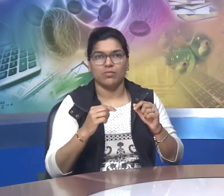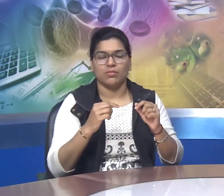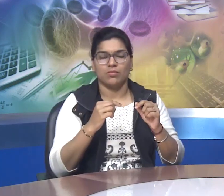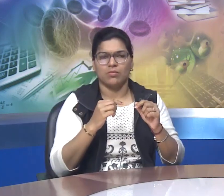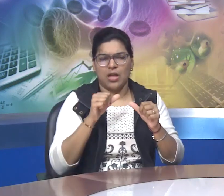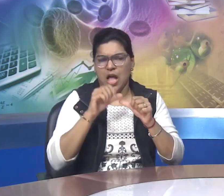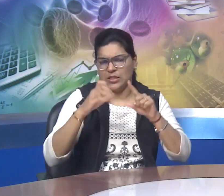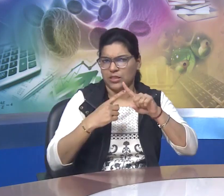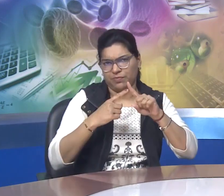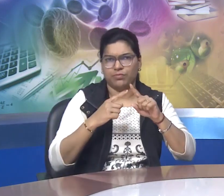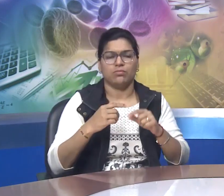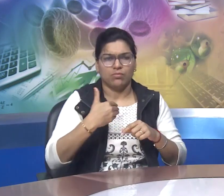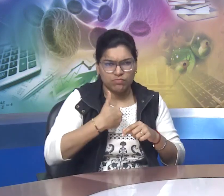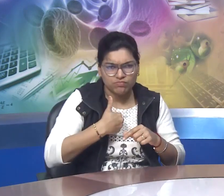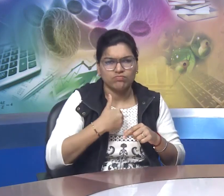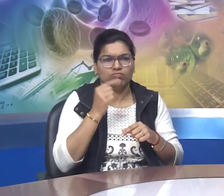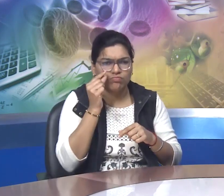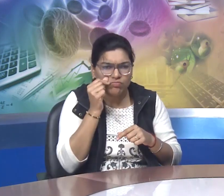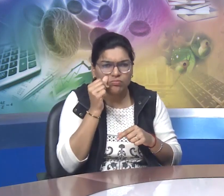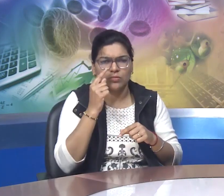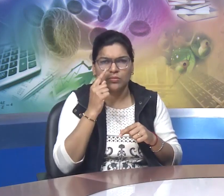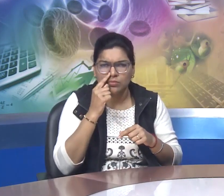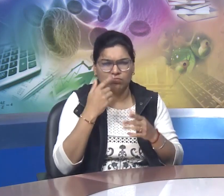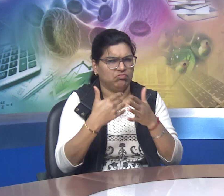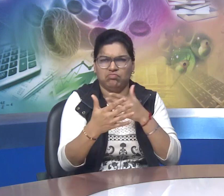When you write a sentence for active voice pronoun